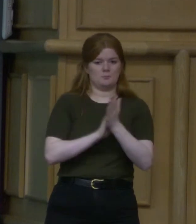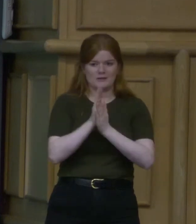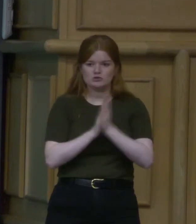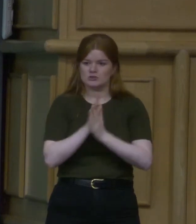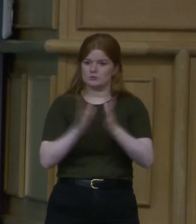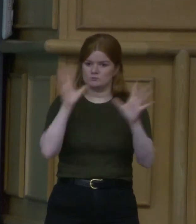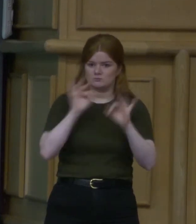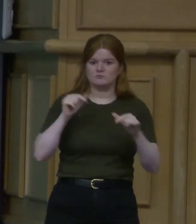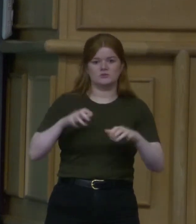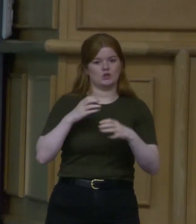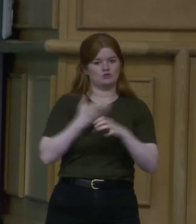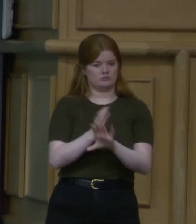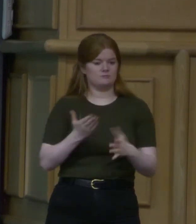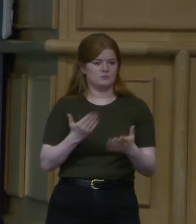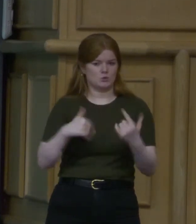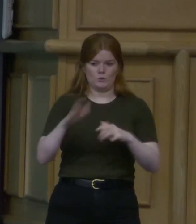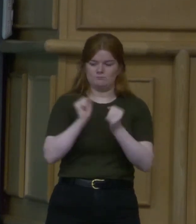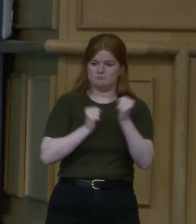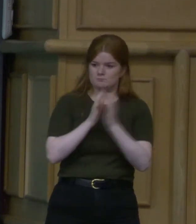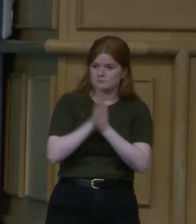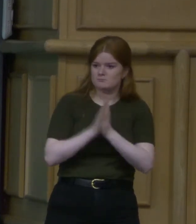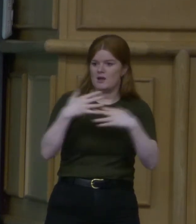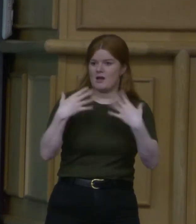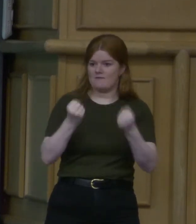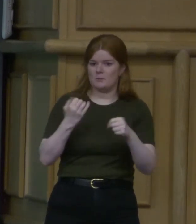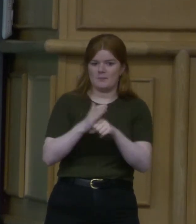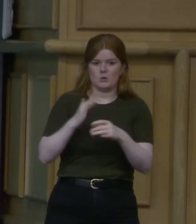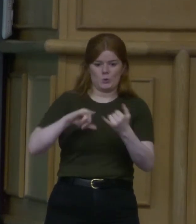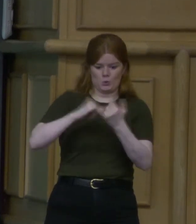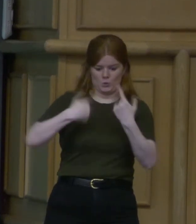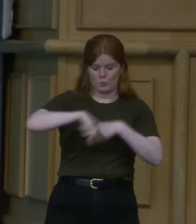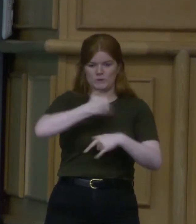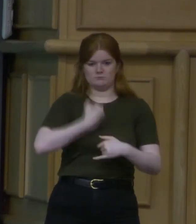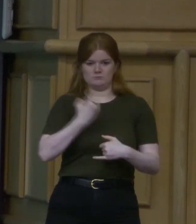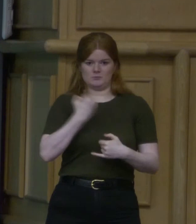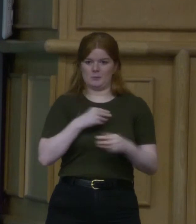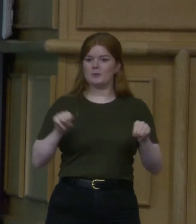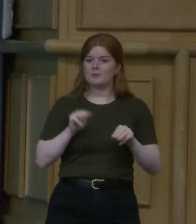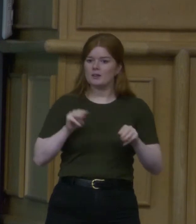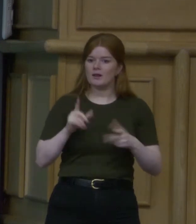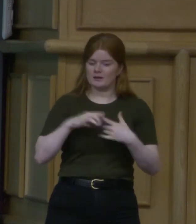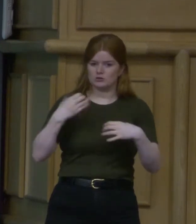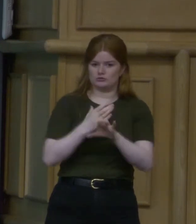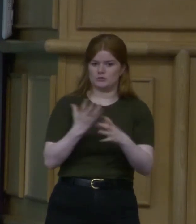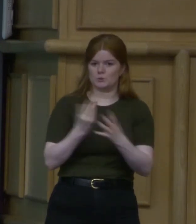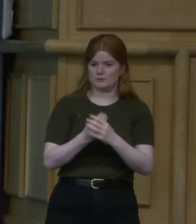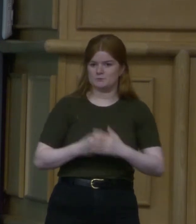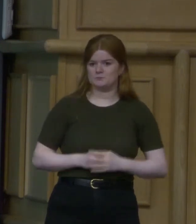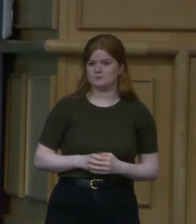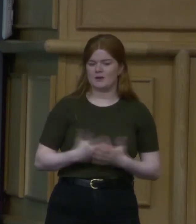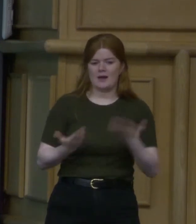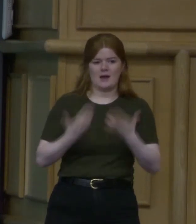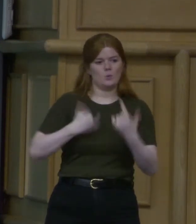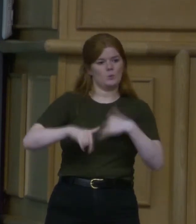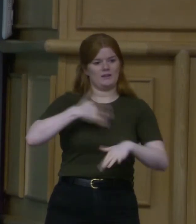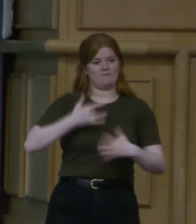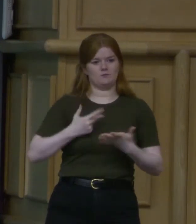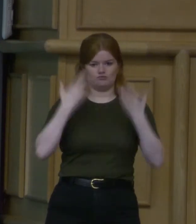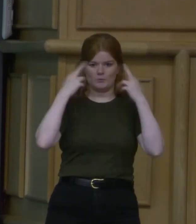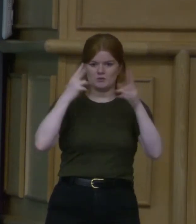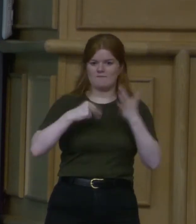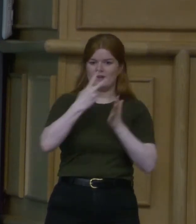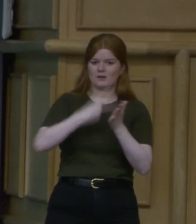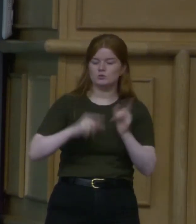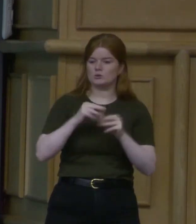about this country. You care passionately about who we are as a people and as a country, about how we live our values